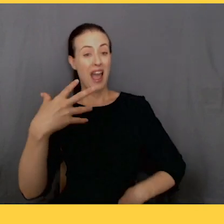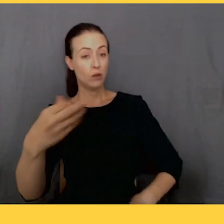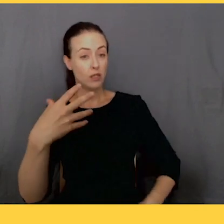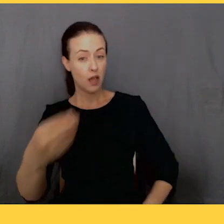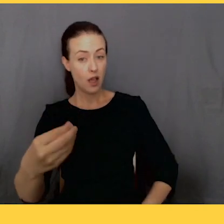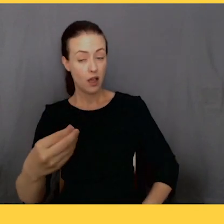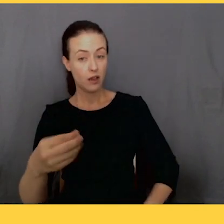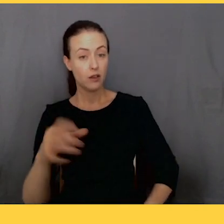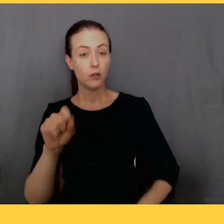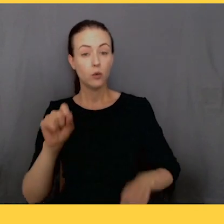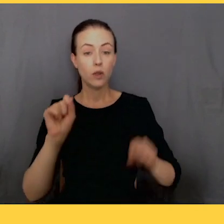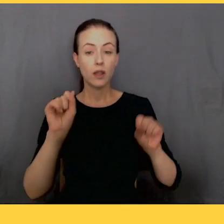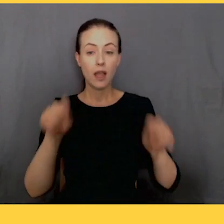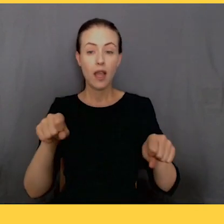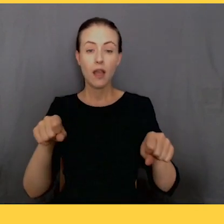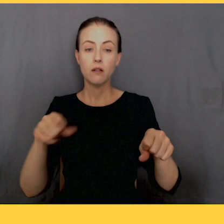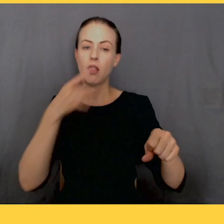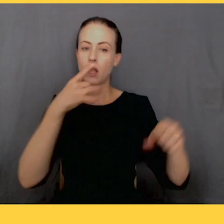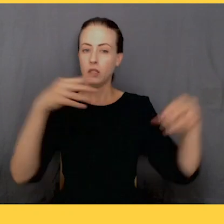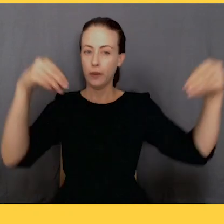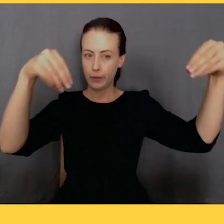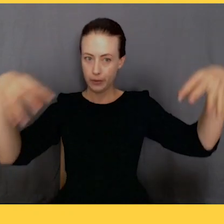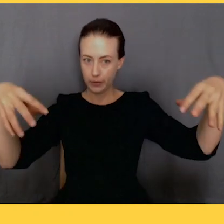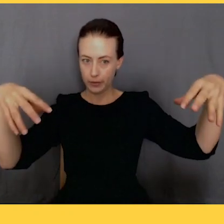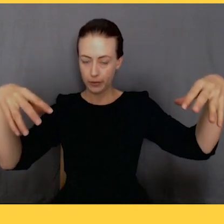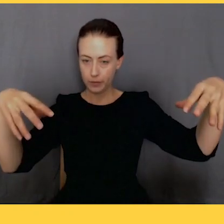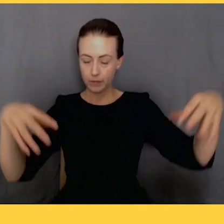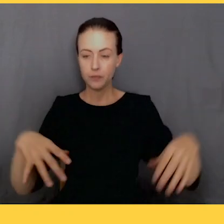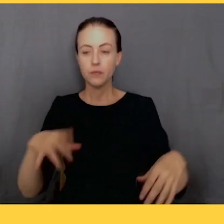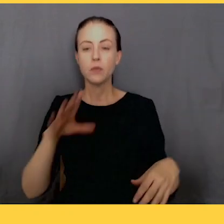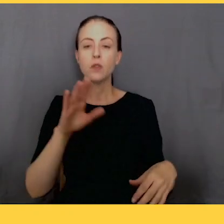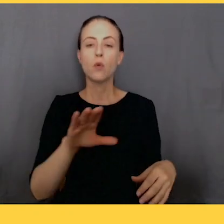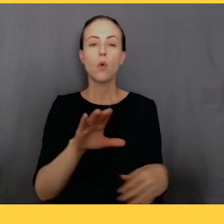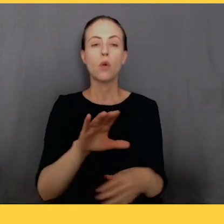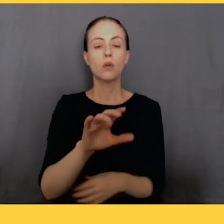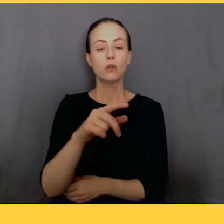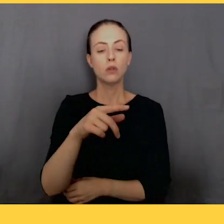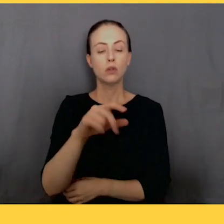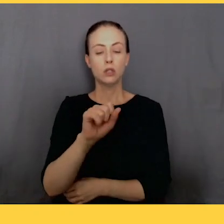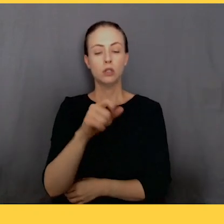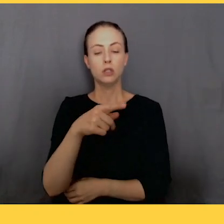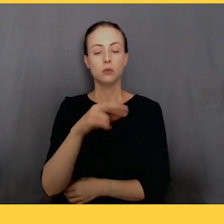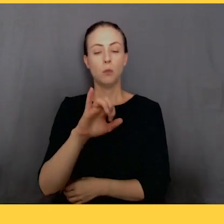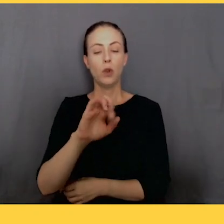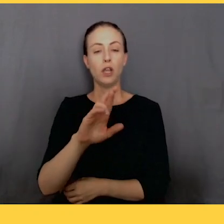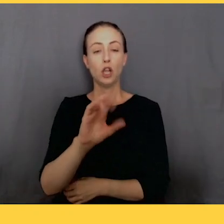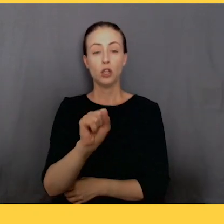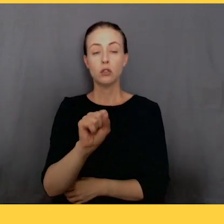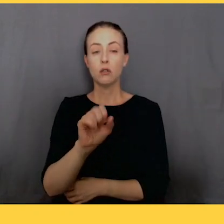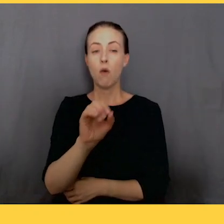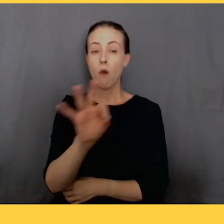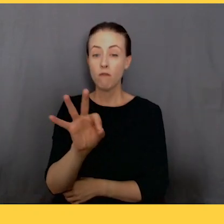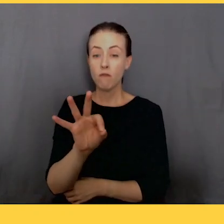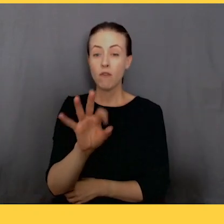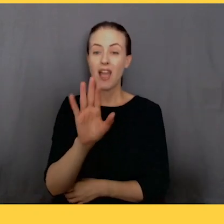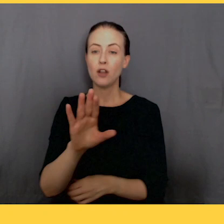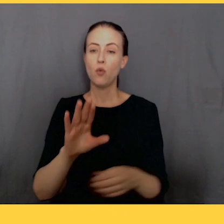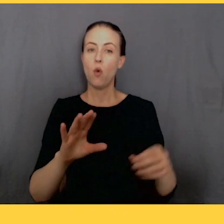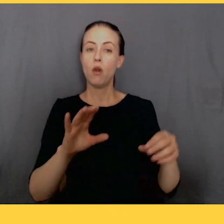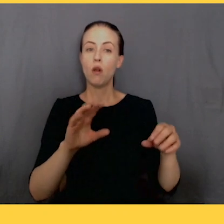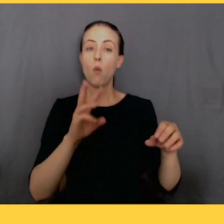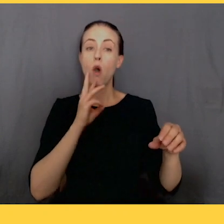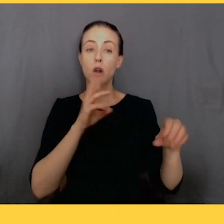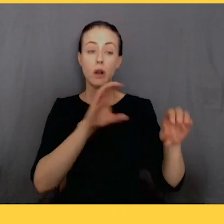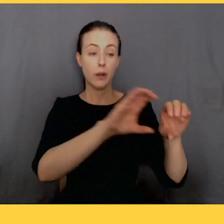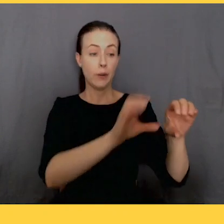them inside, connecting garden hoses, turning off your sprinklers, leaving exterior lights on, and making sure